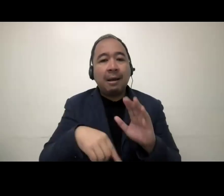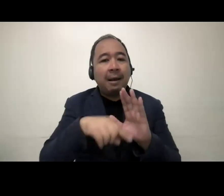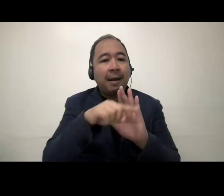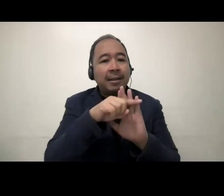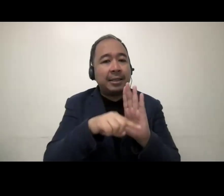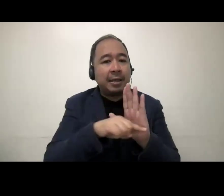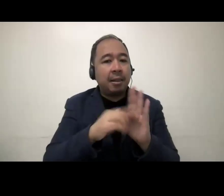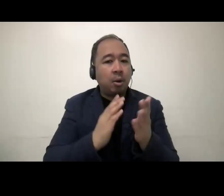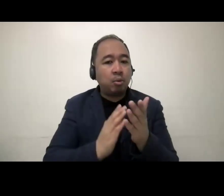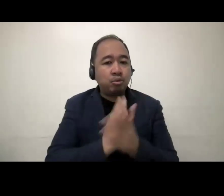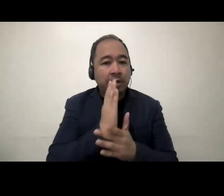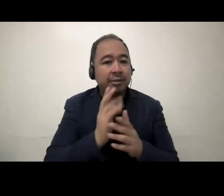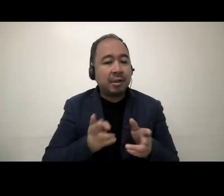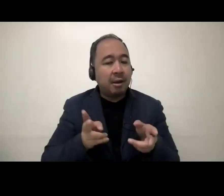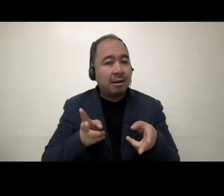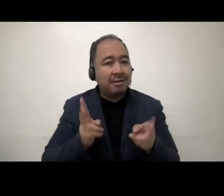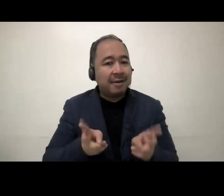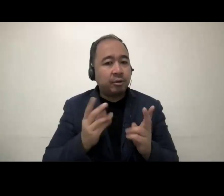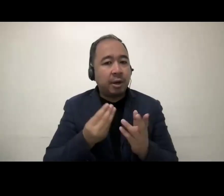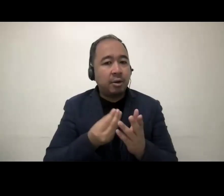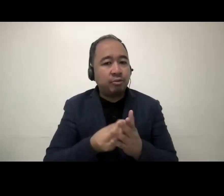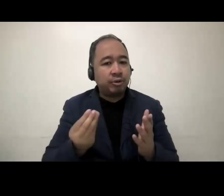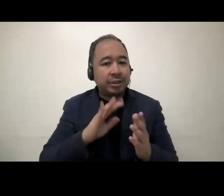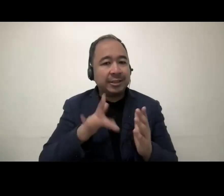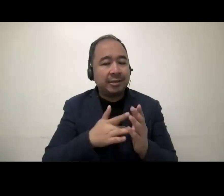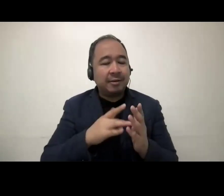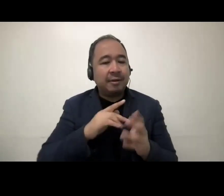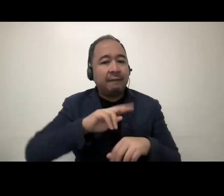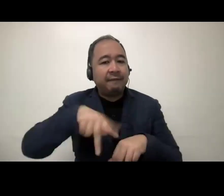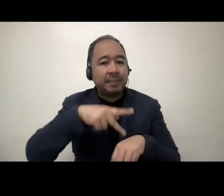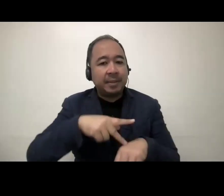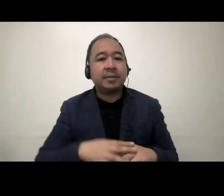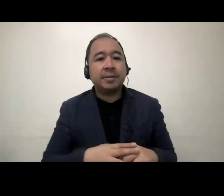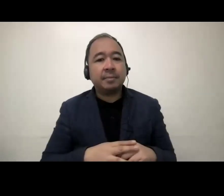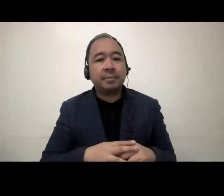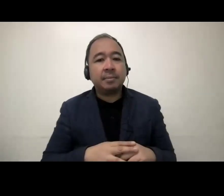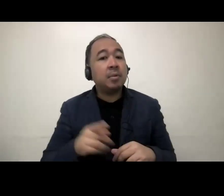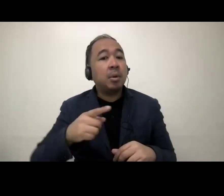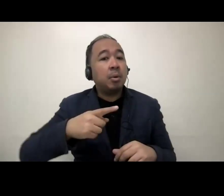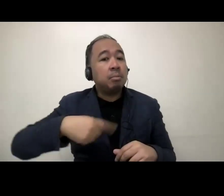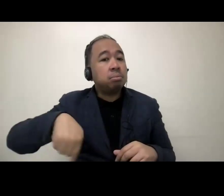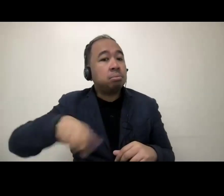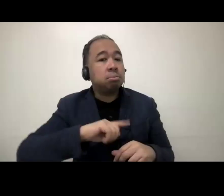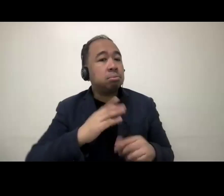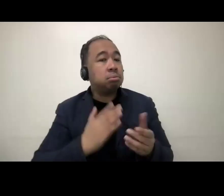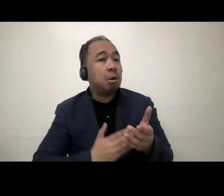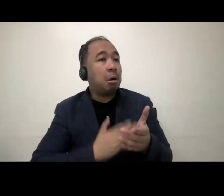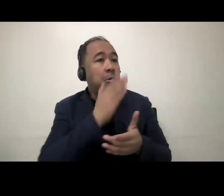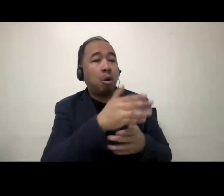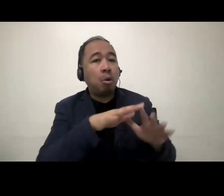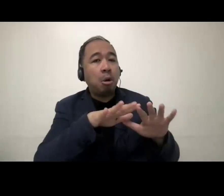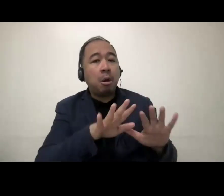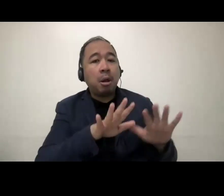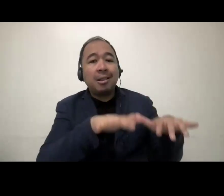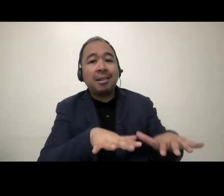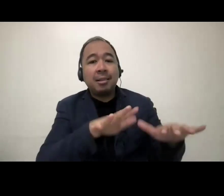When we go out to the lake and fish, are we going to be electrocuted by the floating solar farm? This